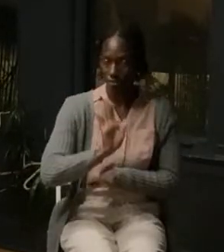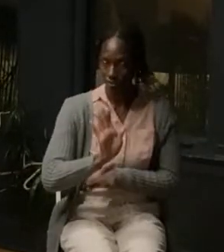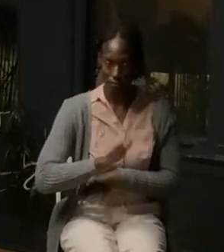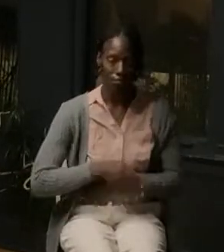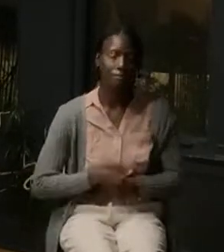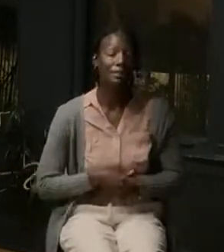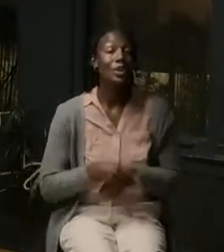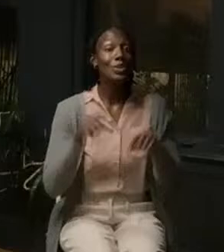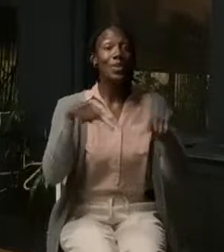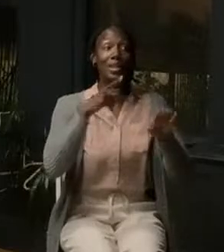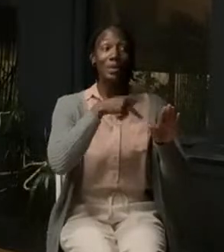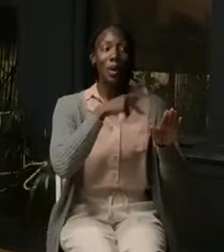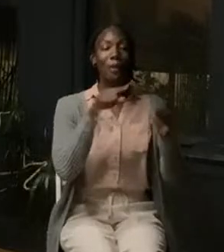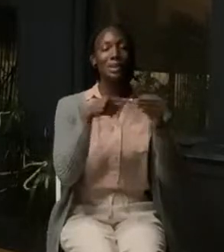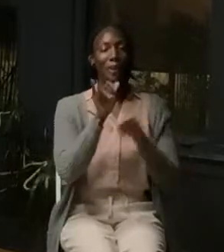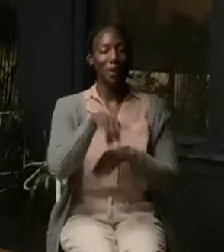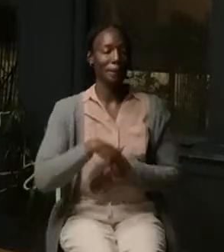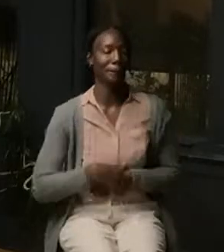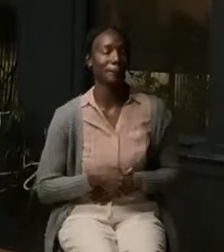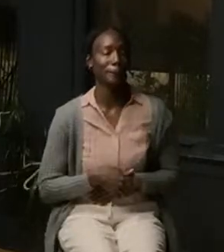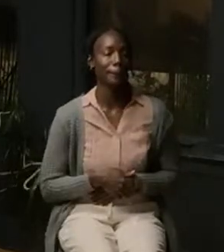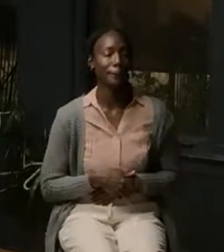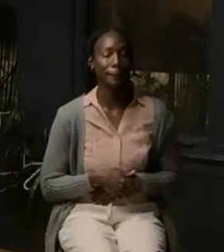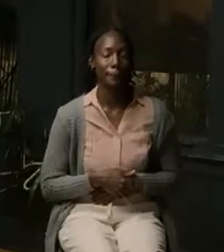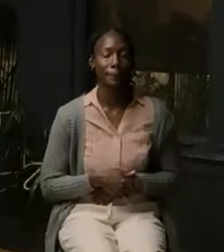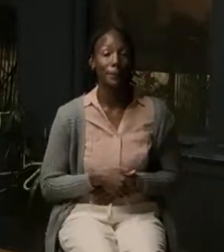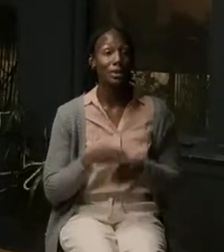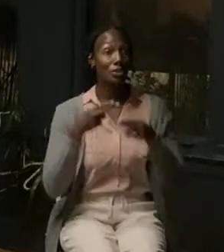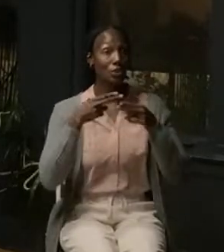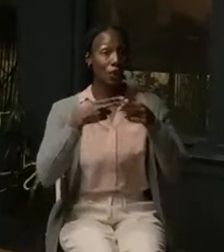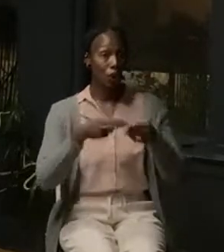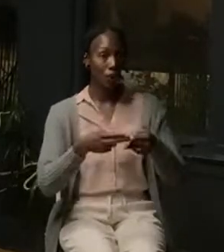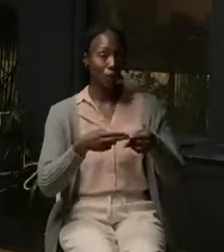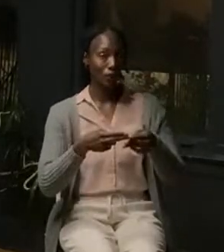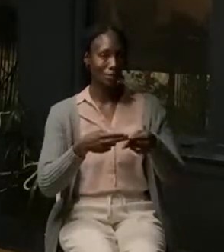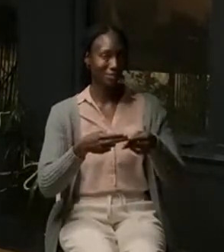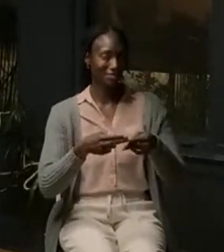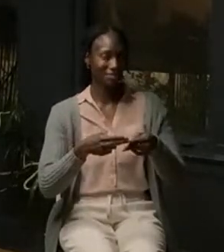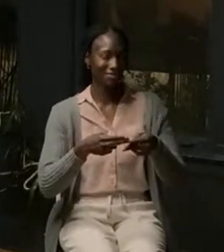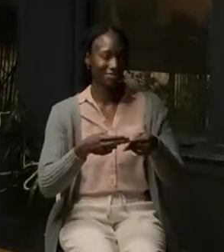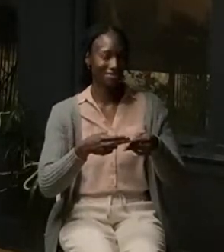So this poem is about that. It's entitled